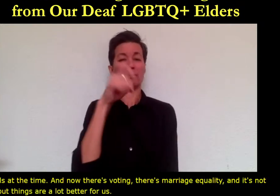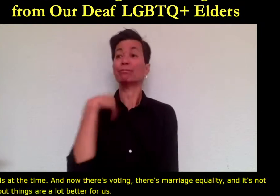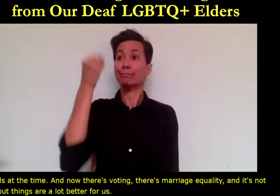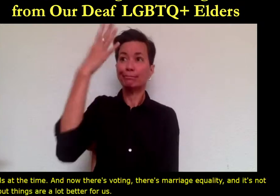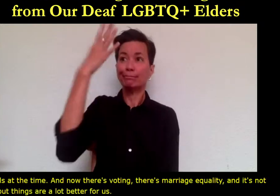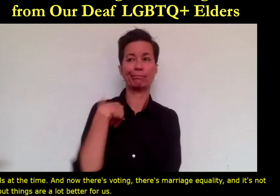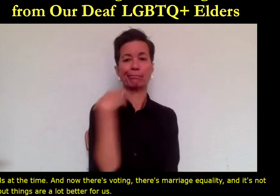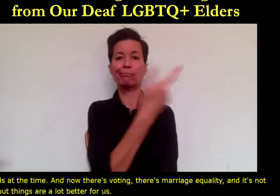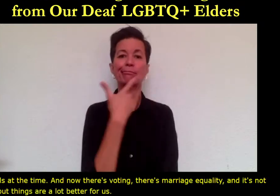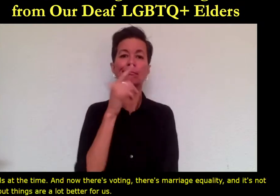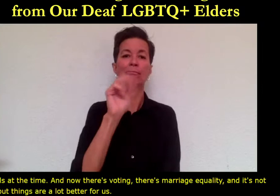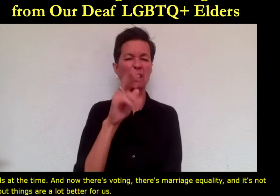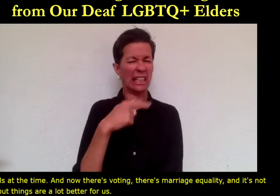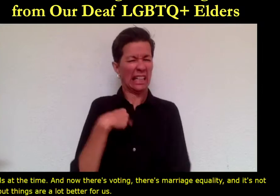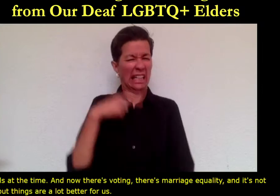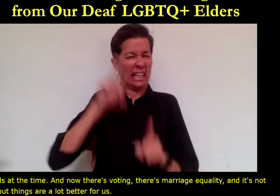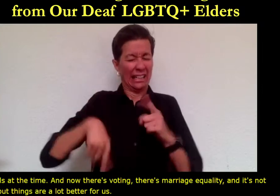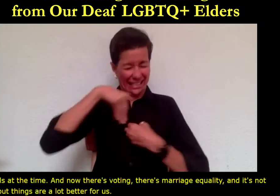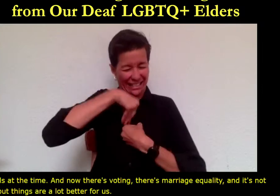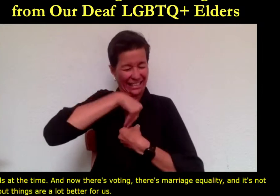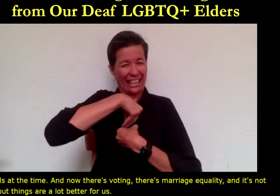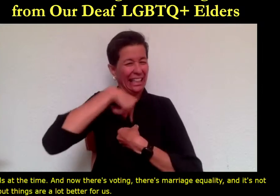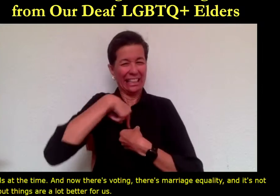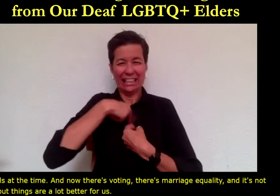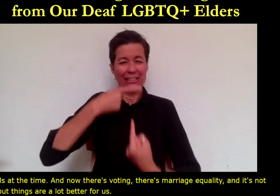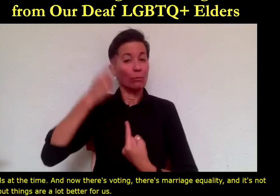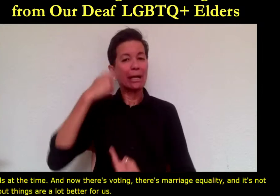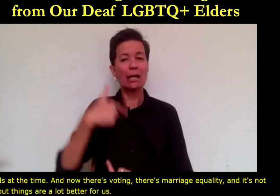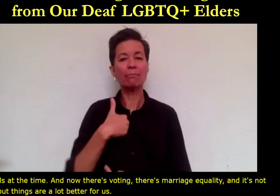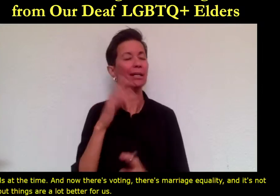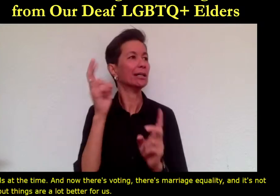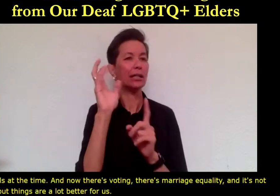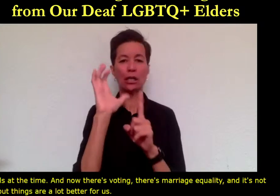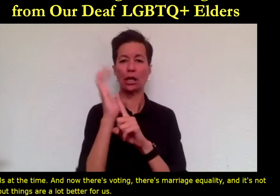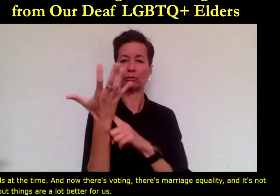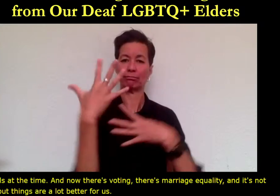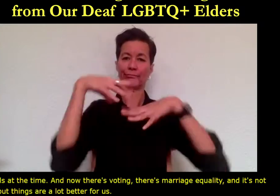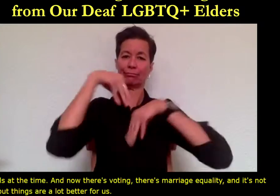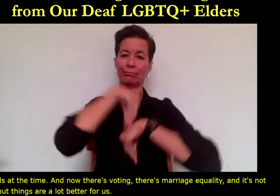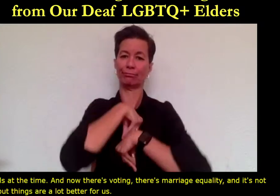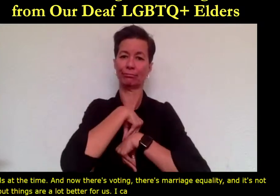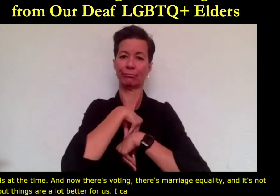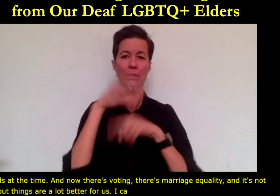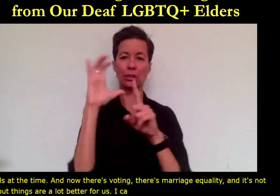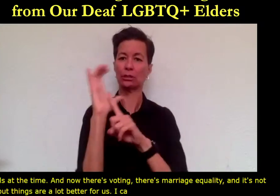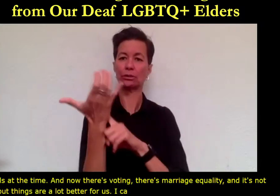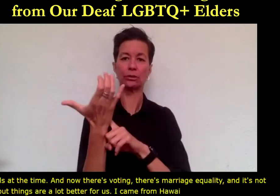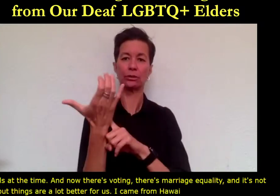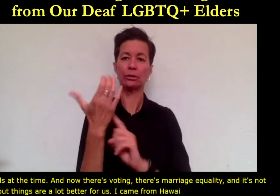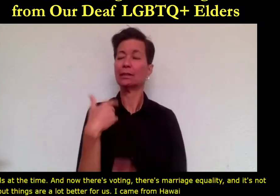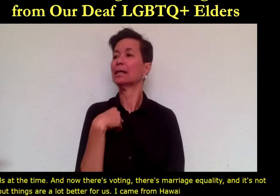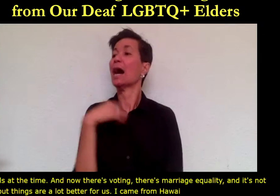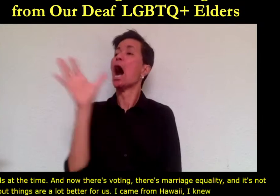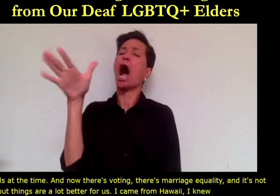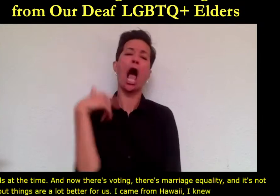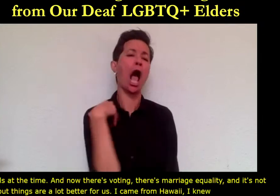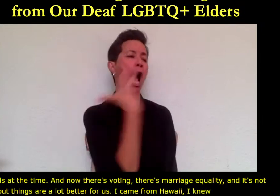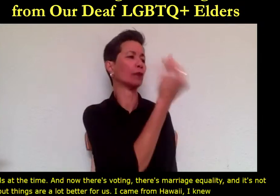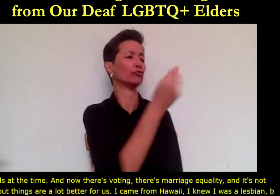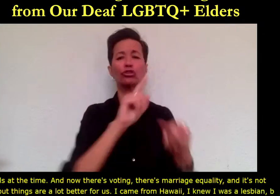often you know if i was gonna go i was like i'm gonna go to a gay bar or whatever i couldn't tell her i was gonna go to a gay bar um because still those restraints